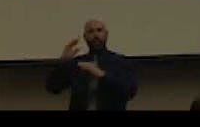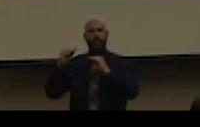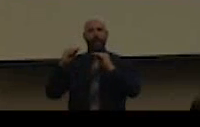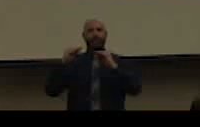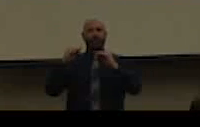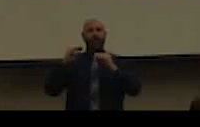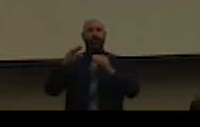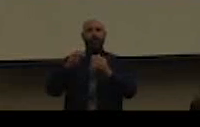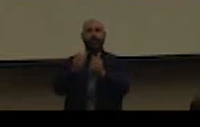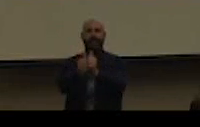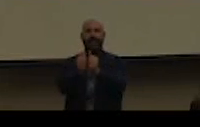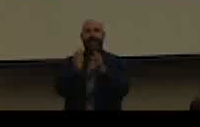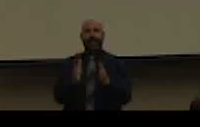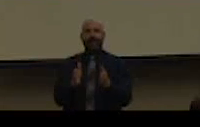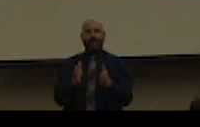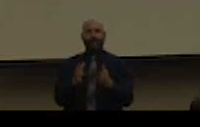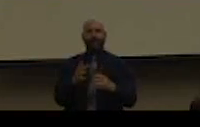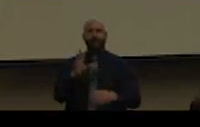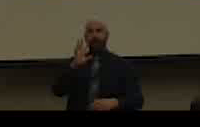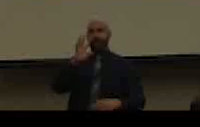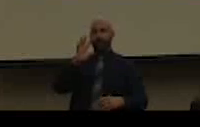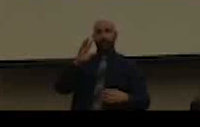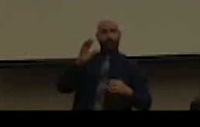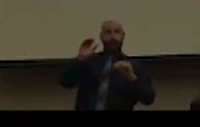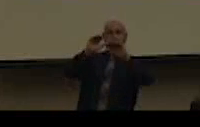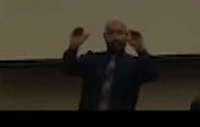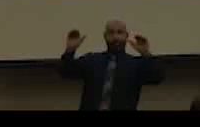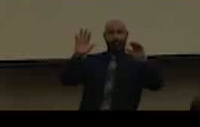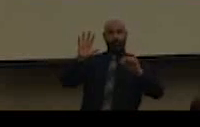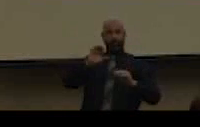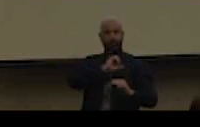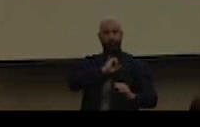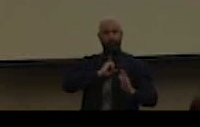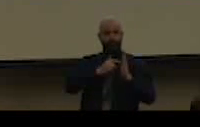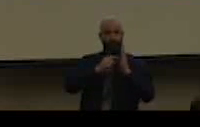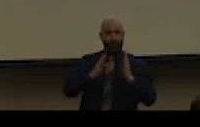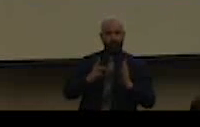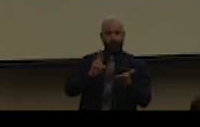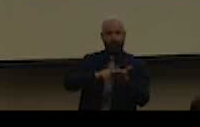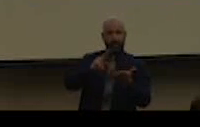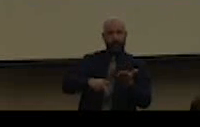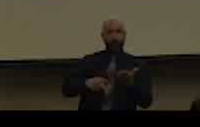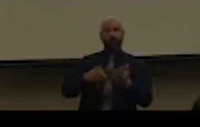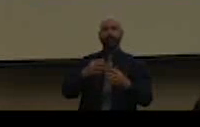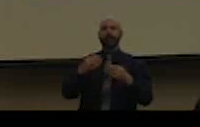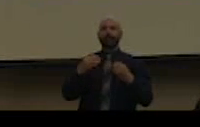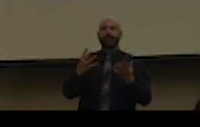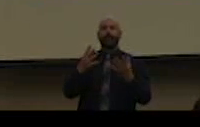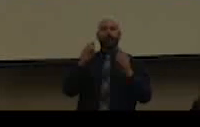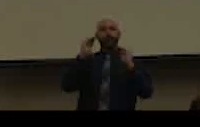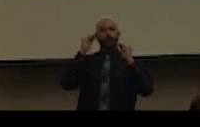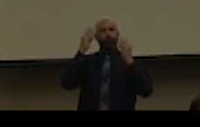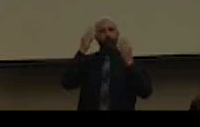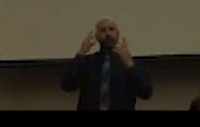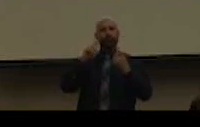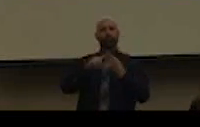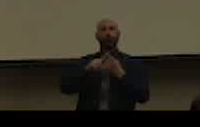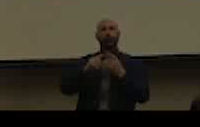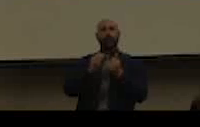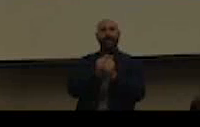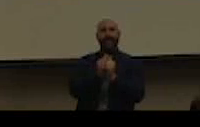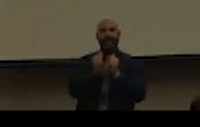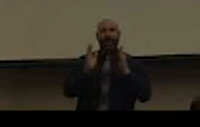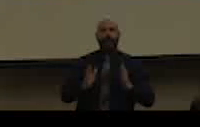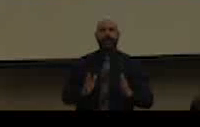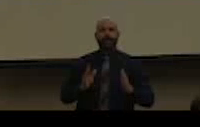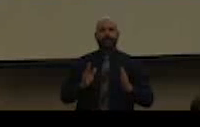you know. Advocates are also welcome. It's to get information to candidates about, again, we're a nonprofit policy institute,